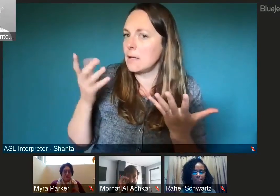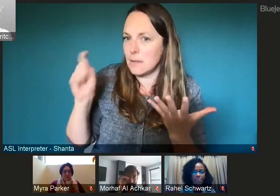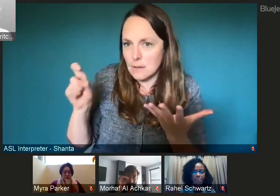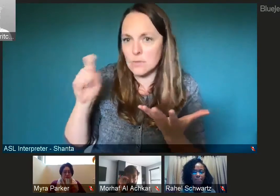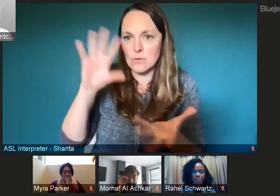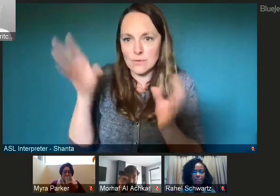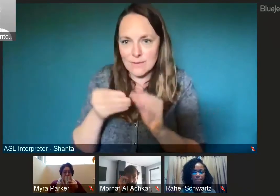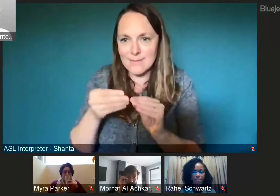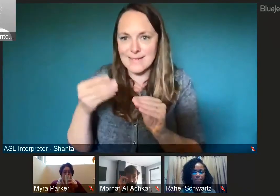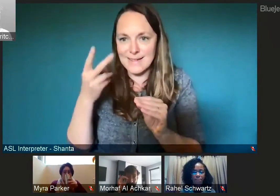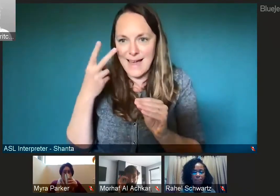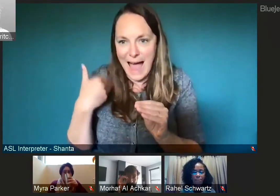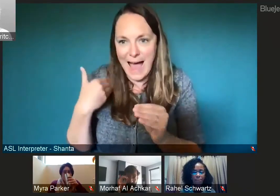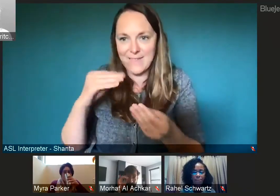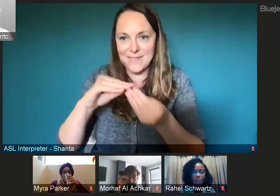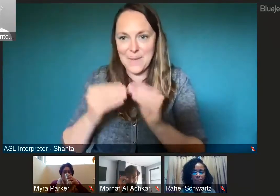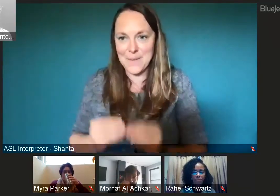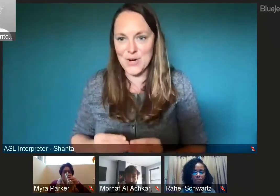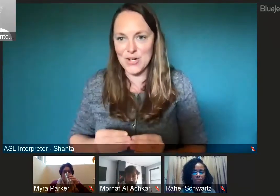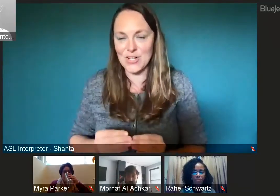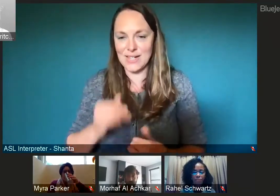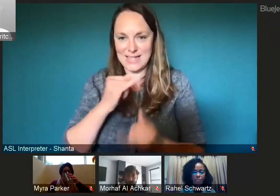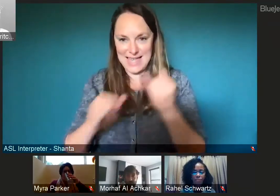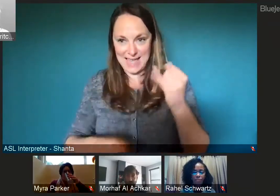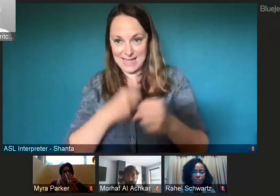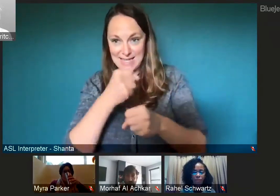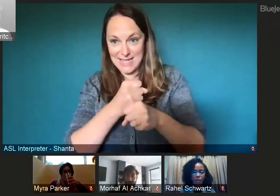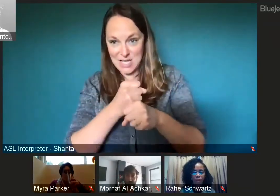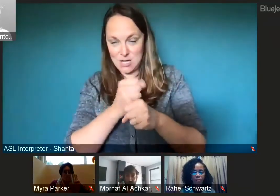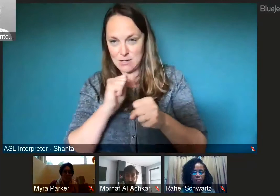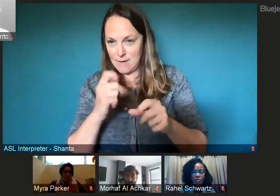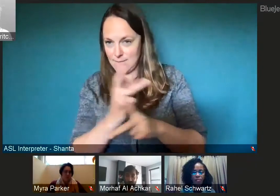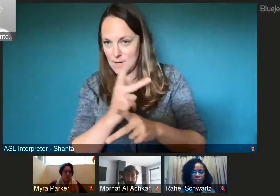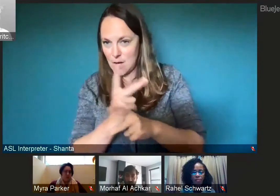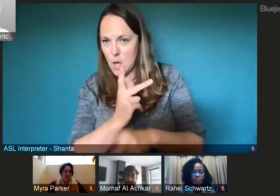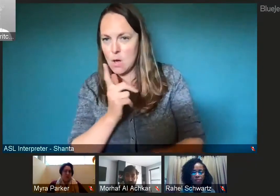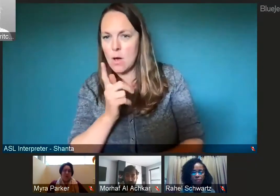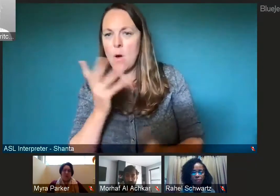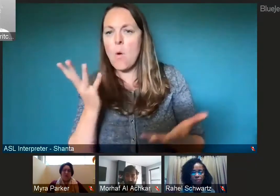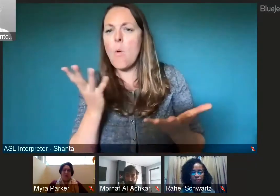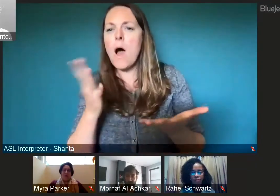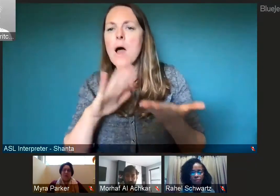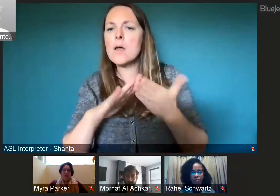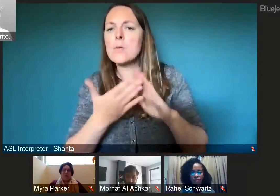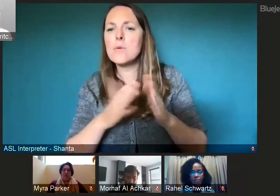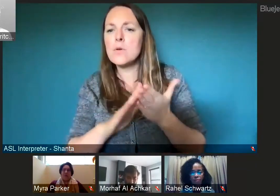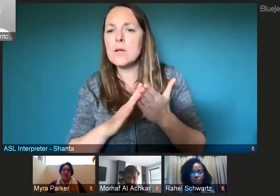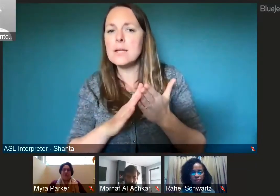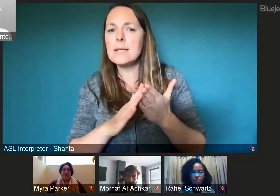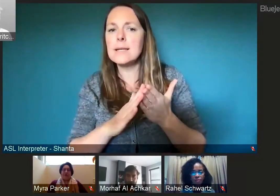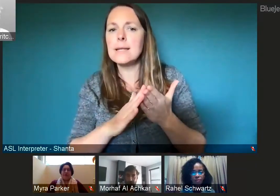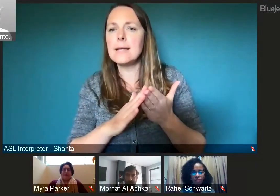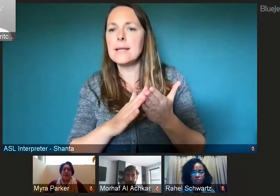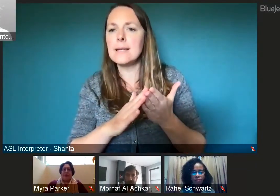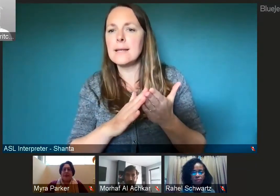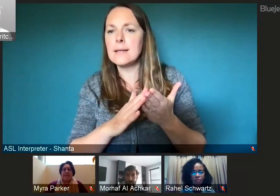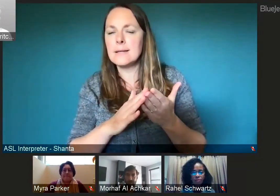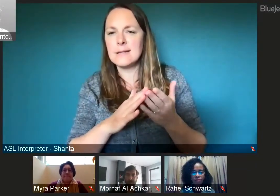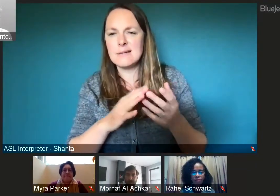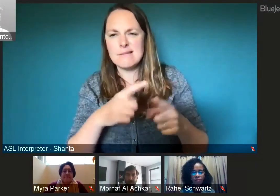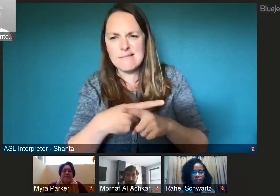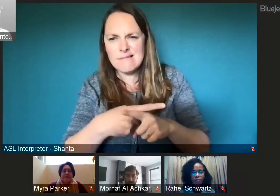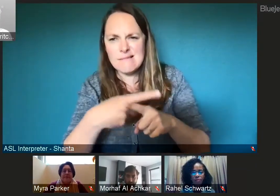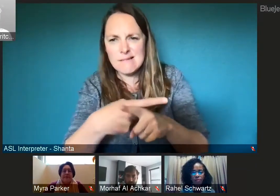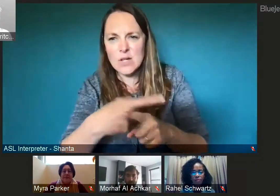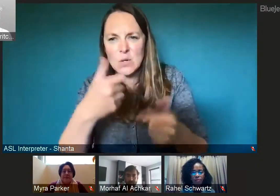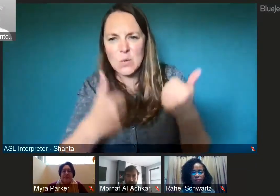way, at the end of the year, you can figure out what community are you having trouble with, and so